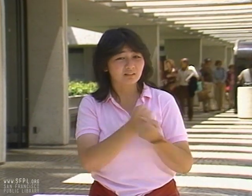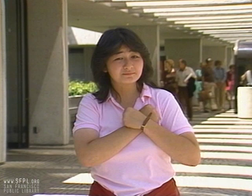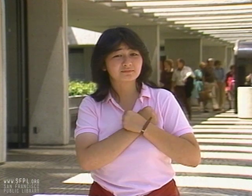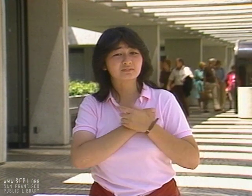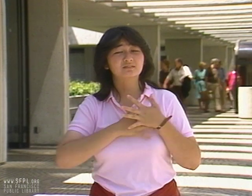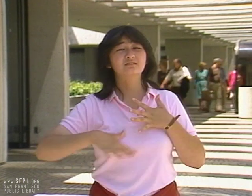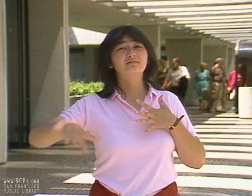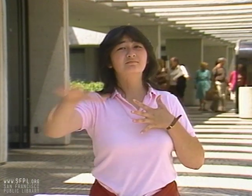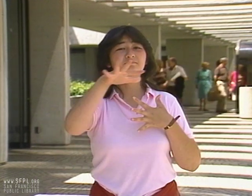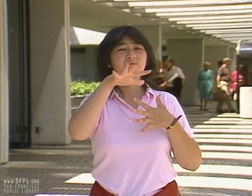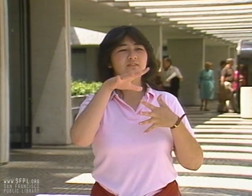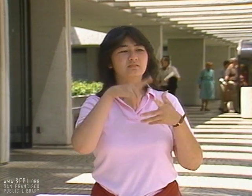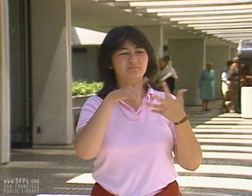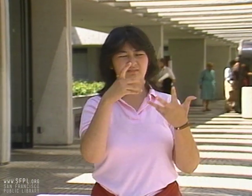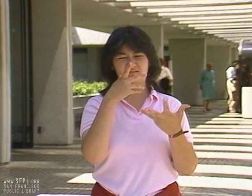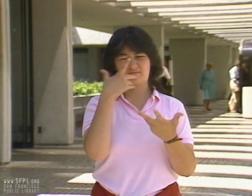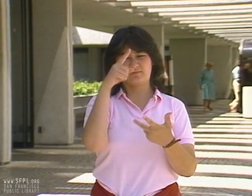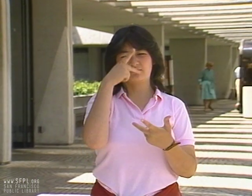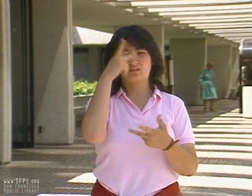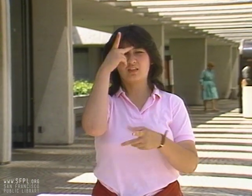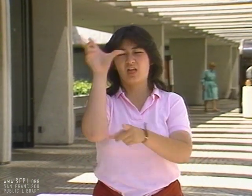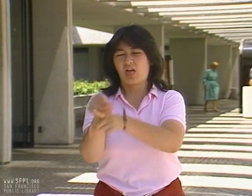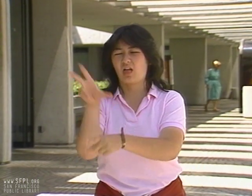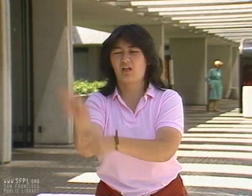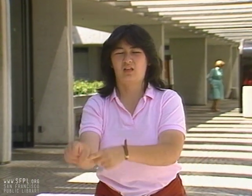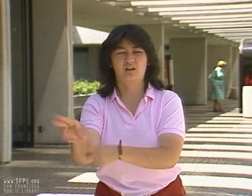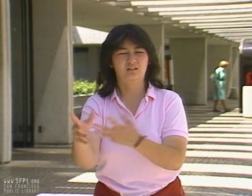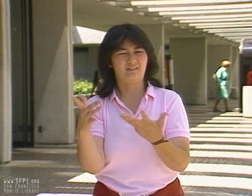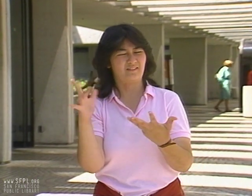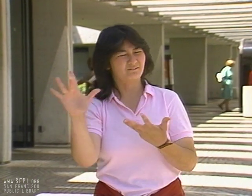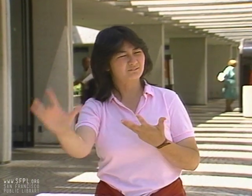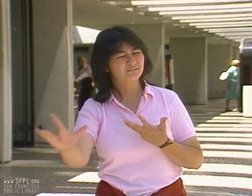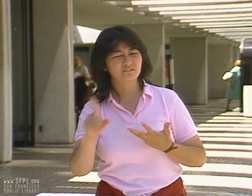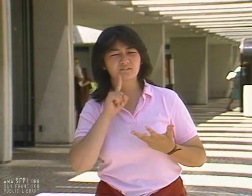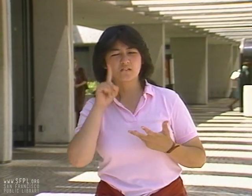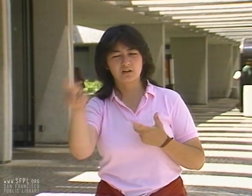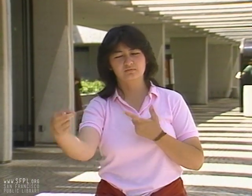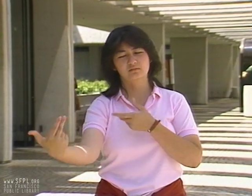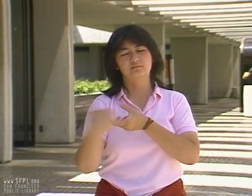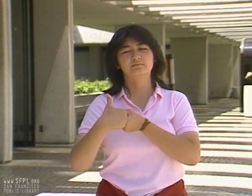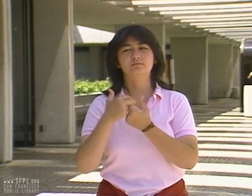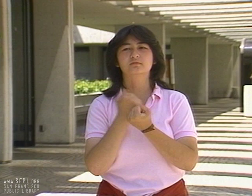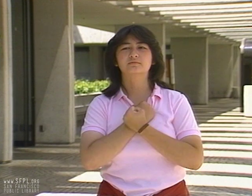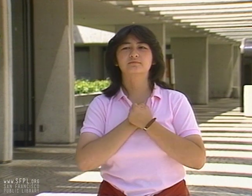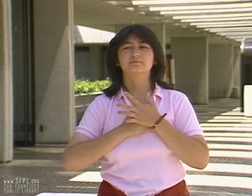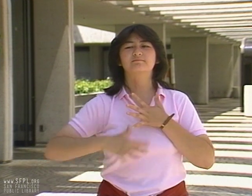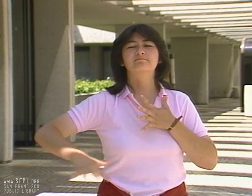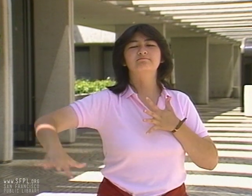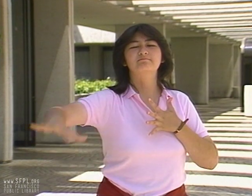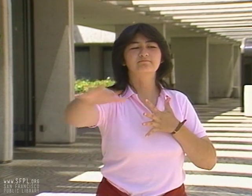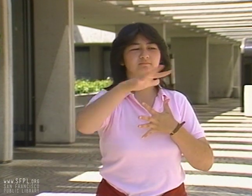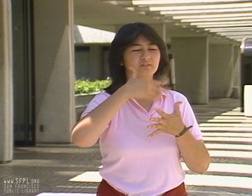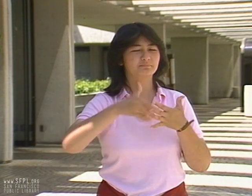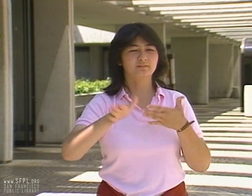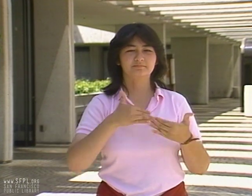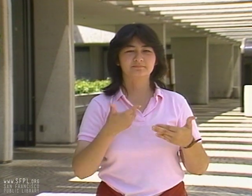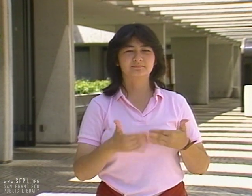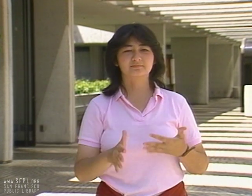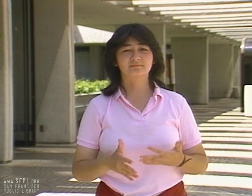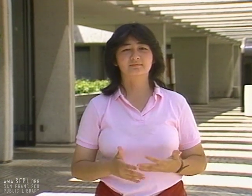hearing. I can't understand why parents always shut them out. They need to be a part of the family, too.